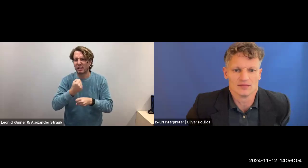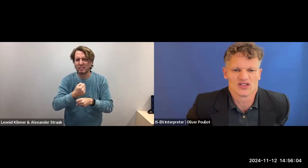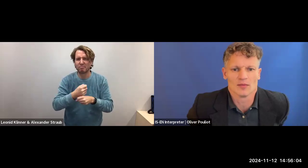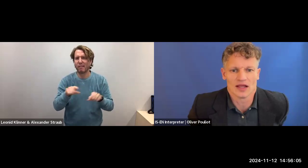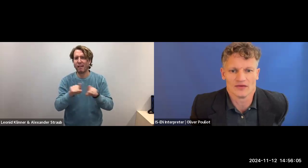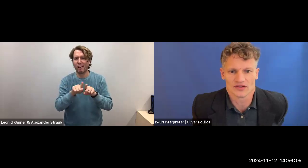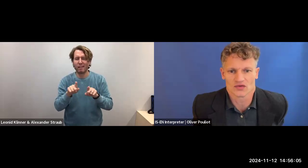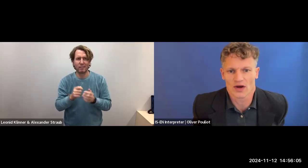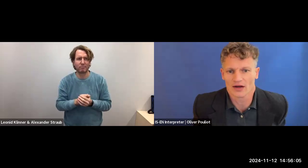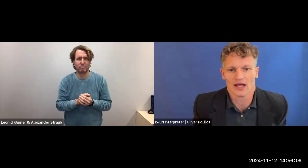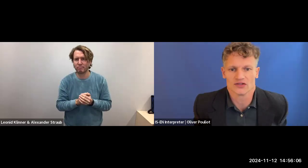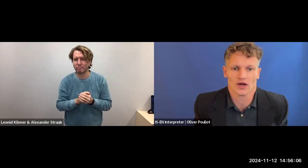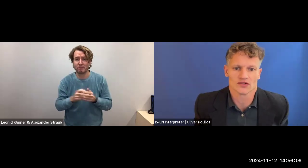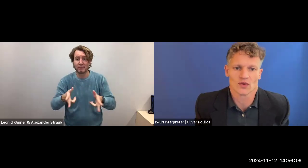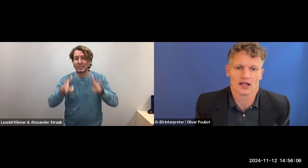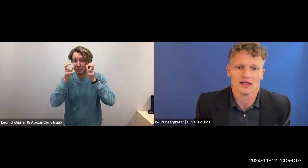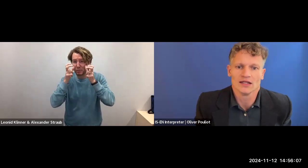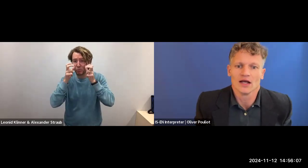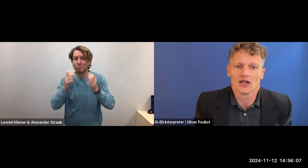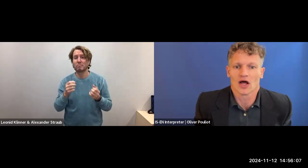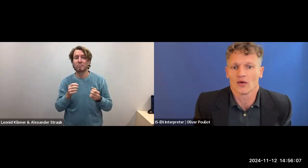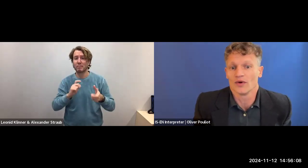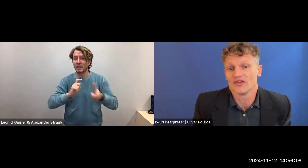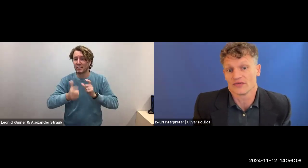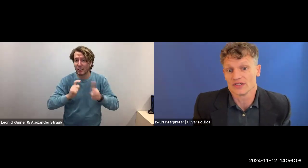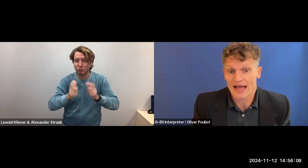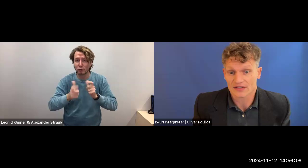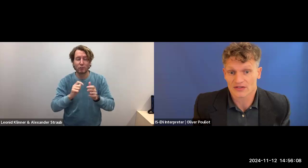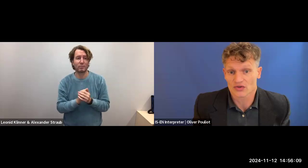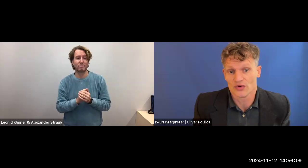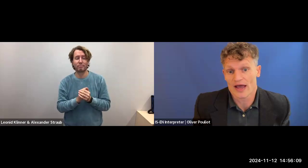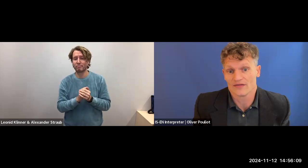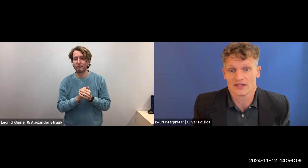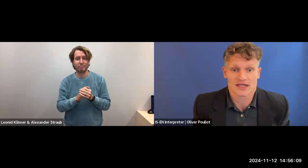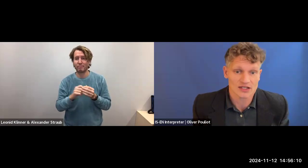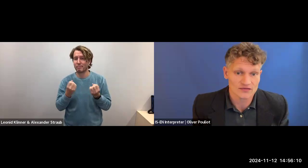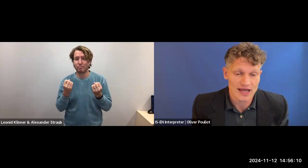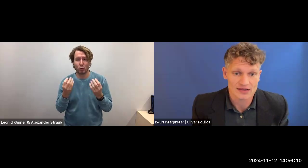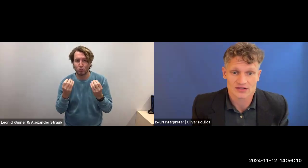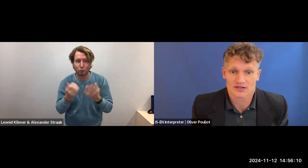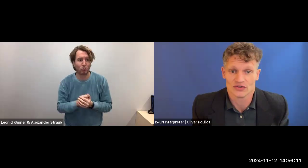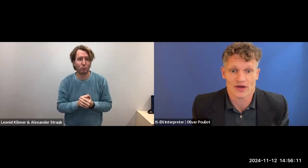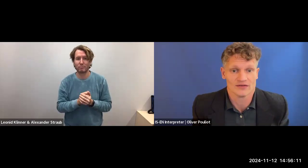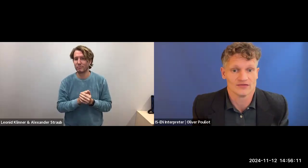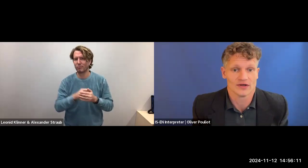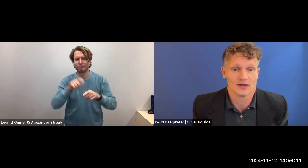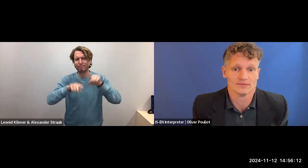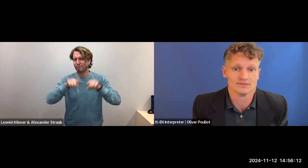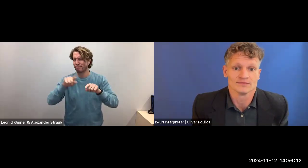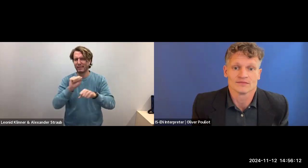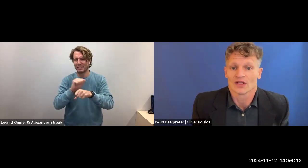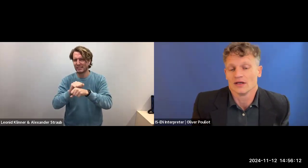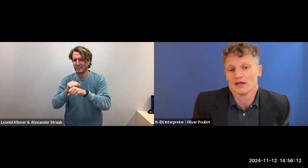different sub-levels as well, along with the different tasks. So you have consecutive tasks, you have